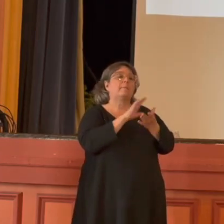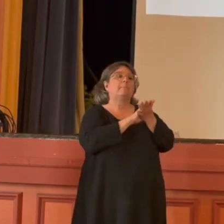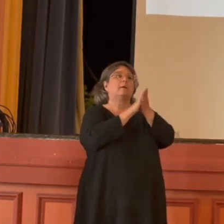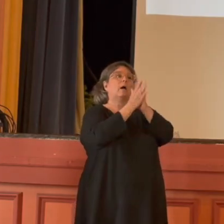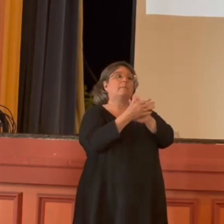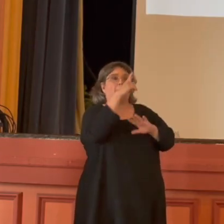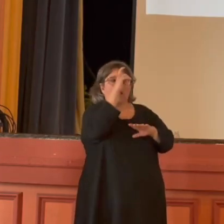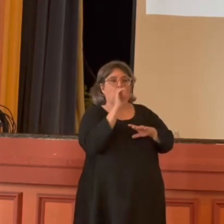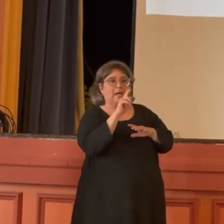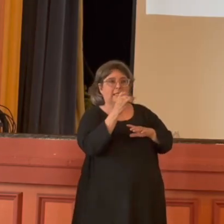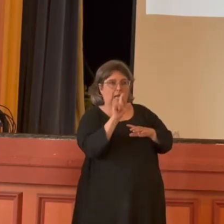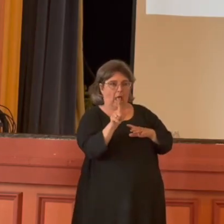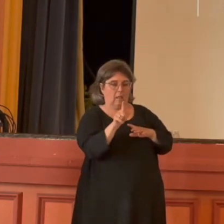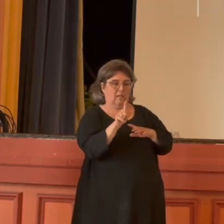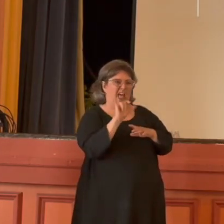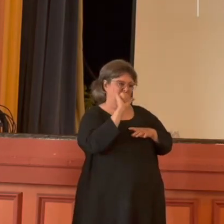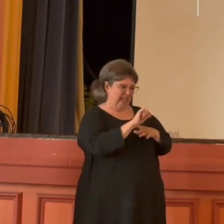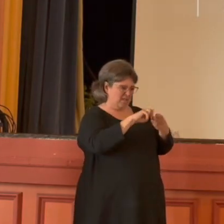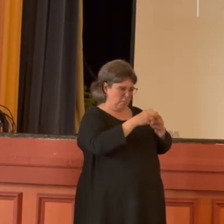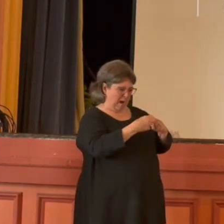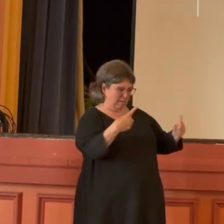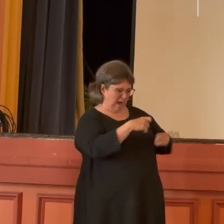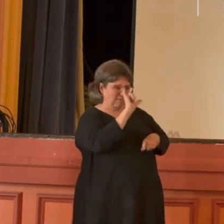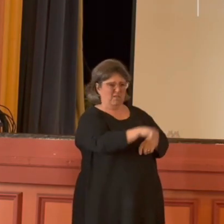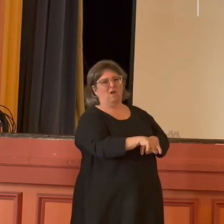becomes the Black Rock Canal.